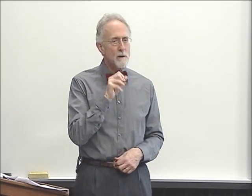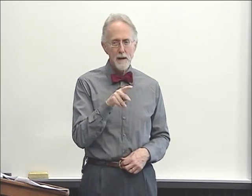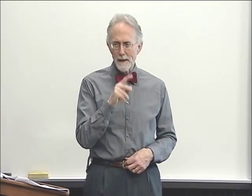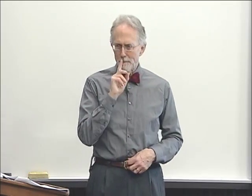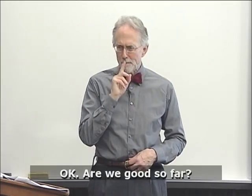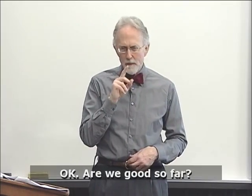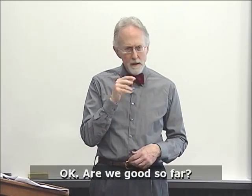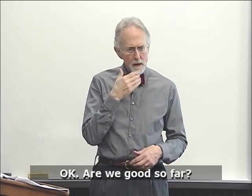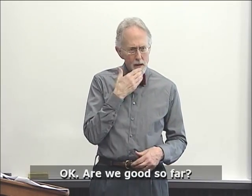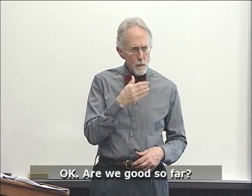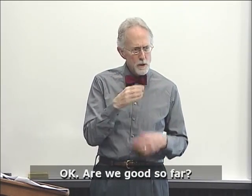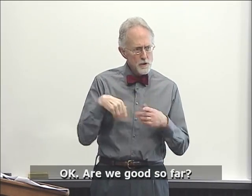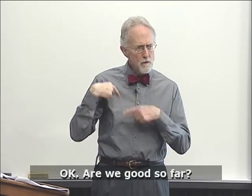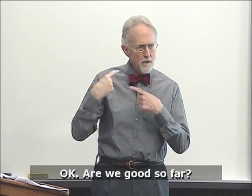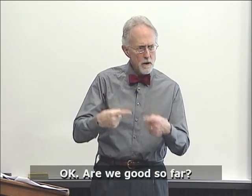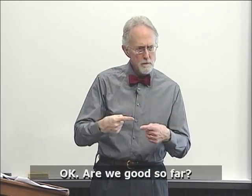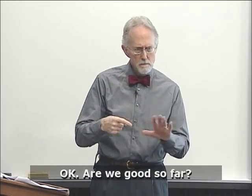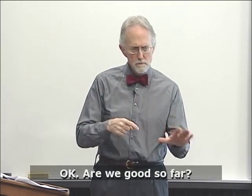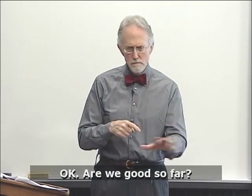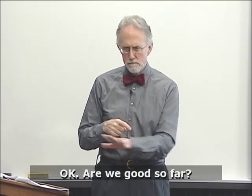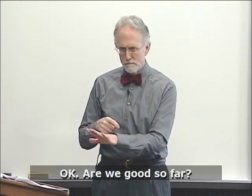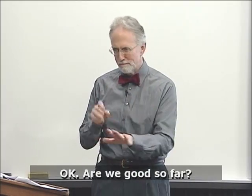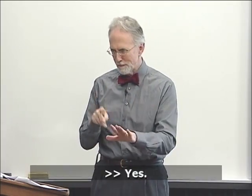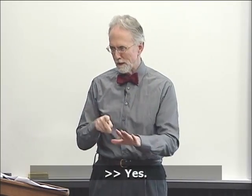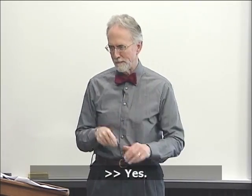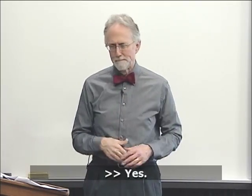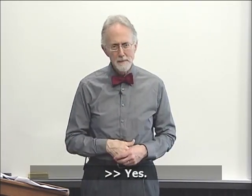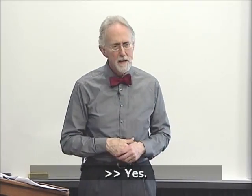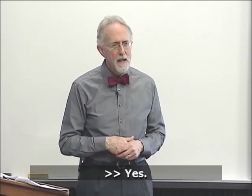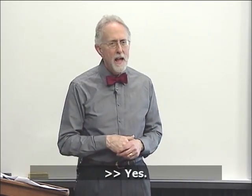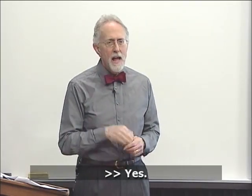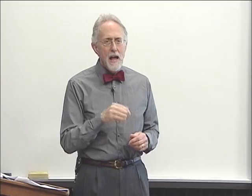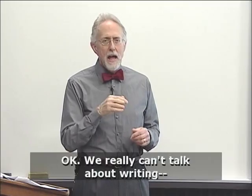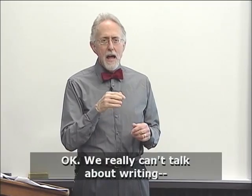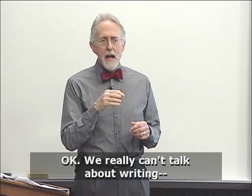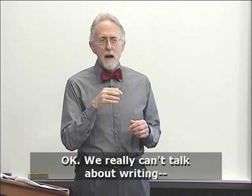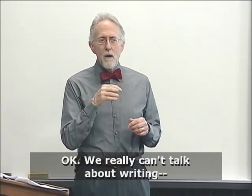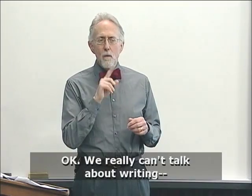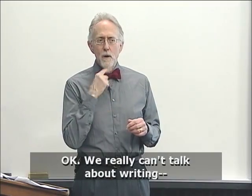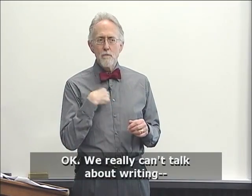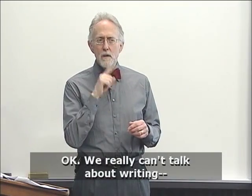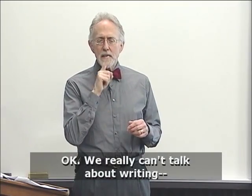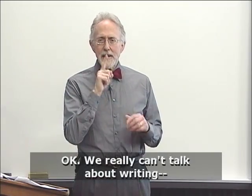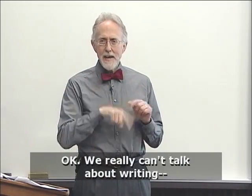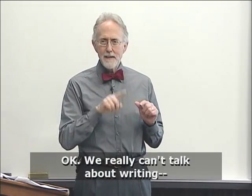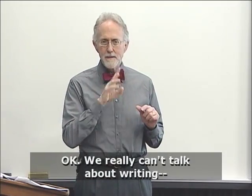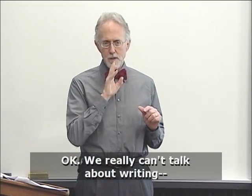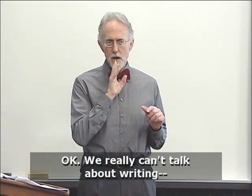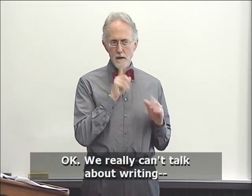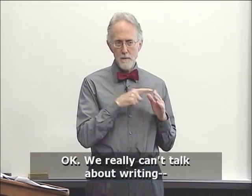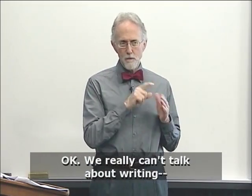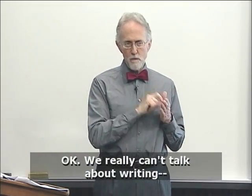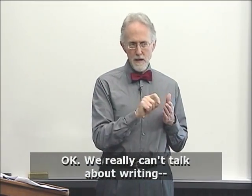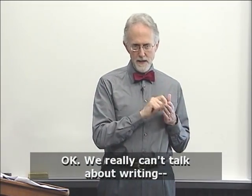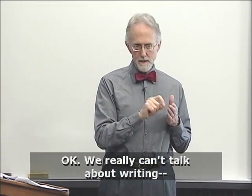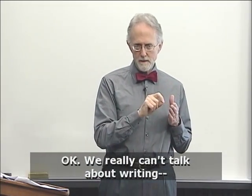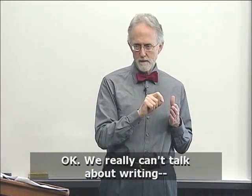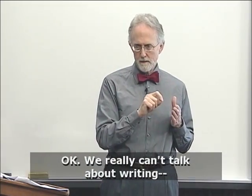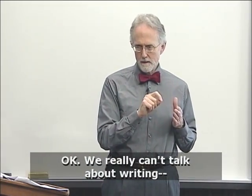Okay, are we good so far? Yeah. Okay. We really can't talk about writing